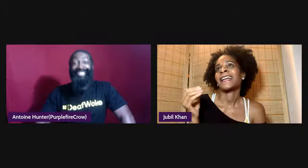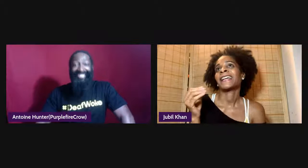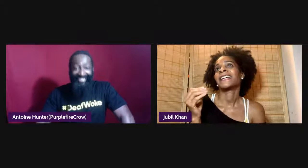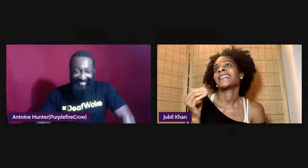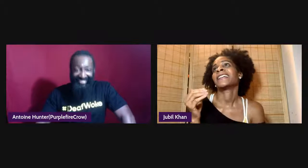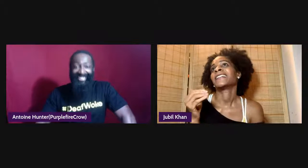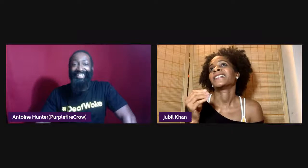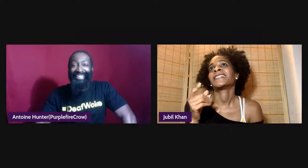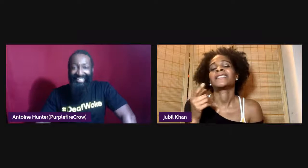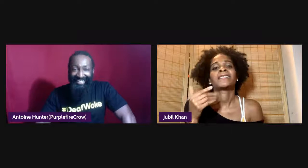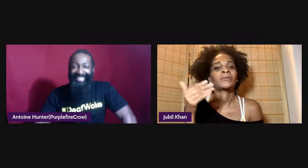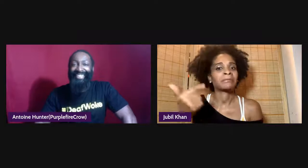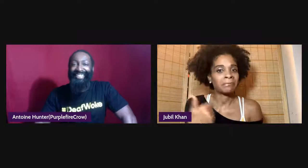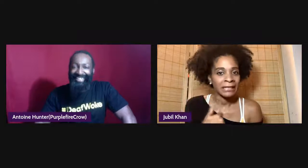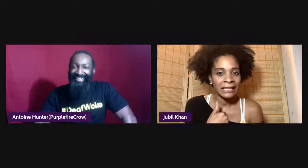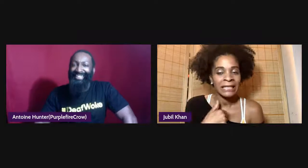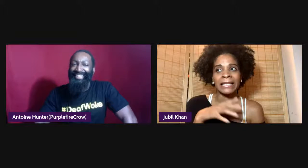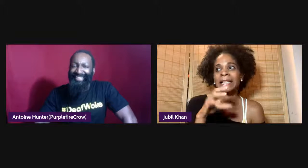local chapter event.